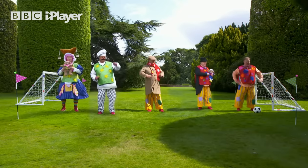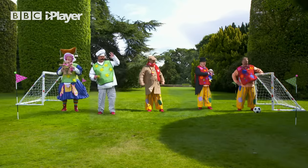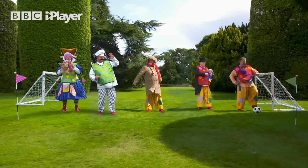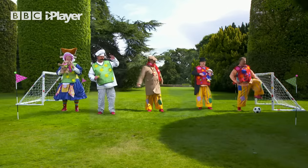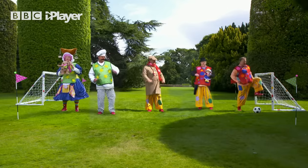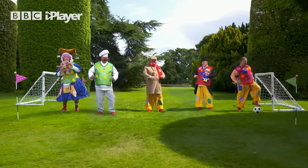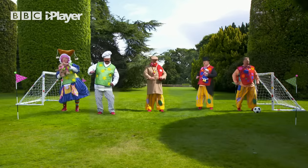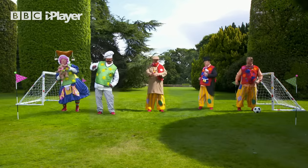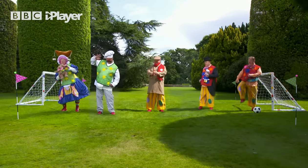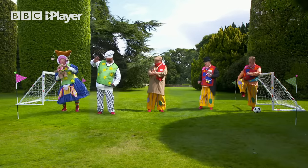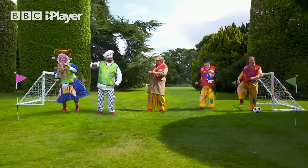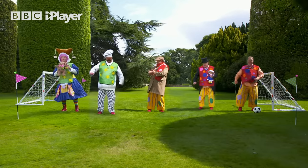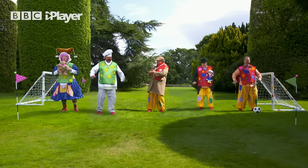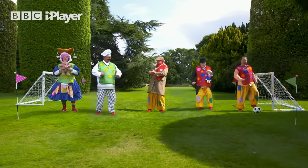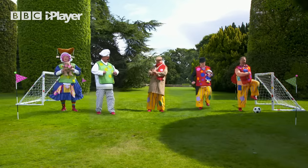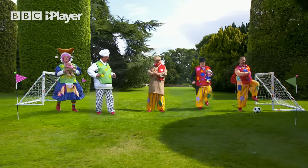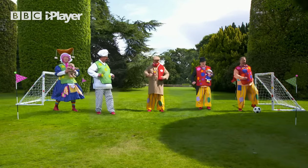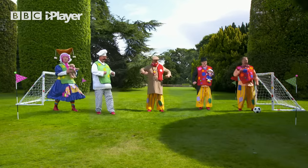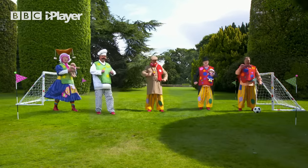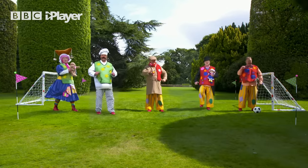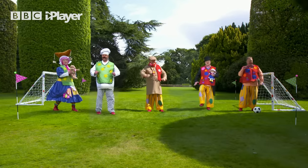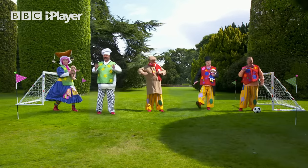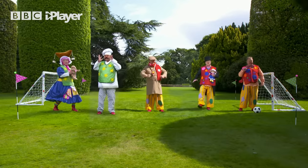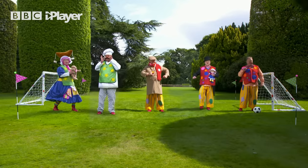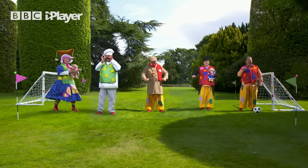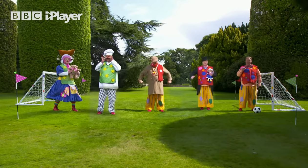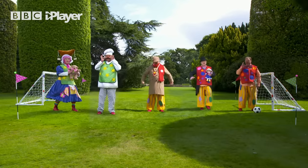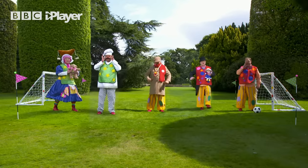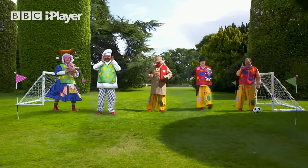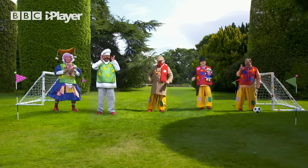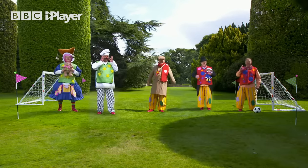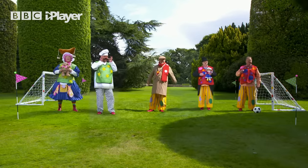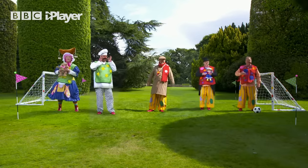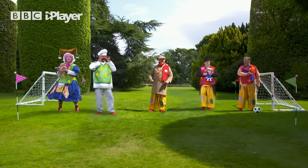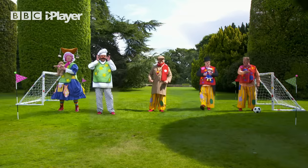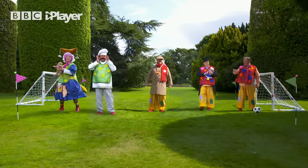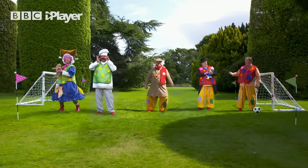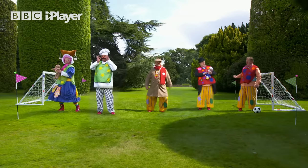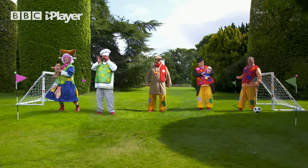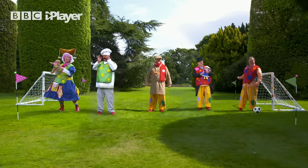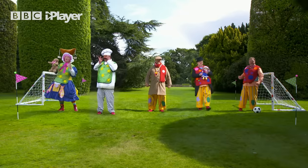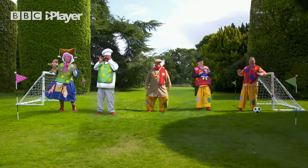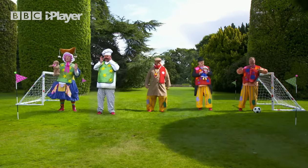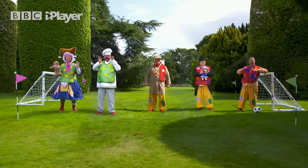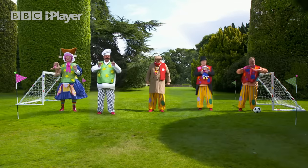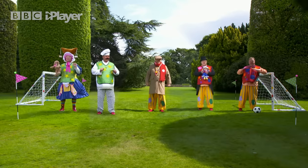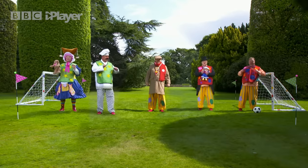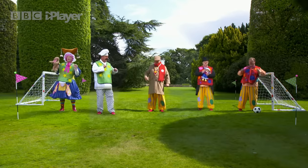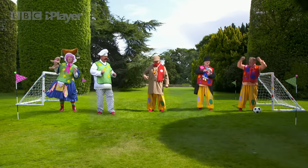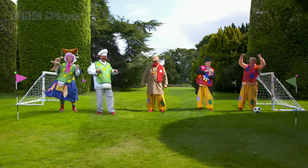Time for the Tumble Cup final? Yes! Look! Everyone is getting ready!